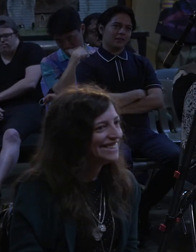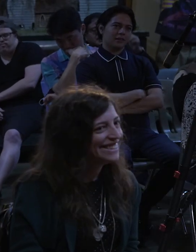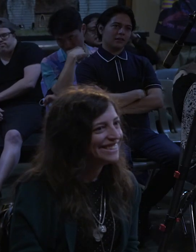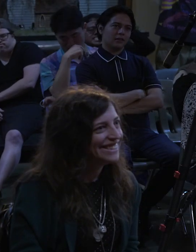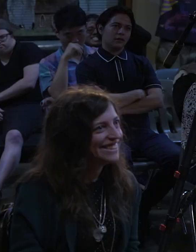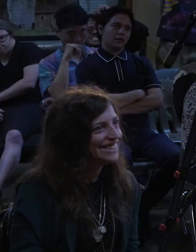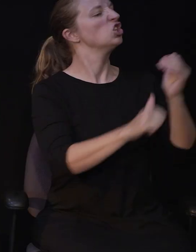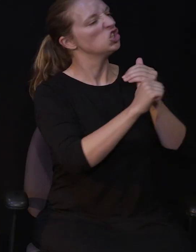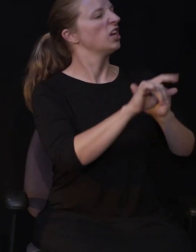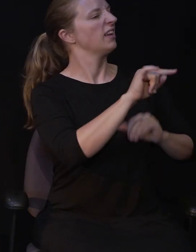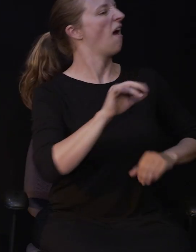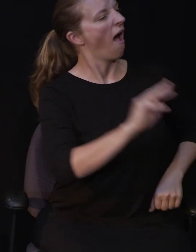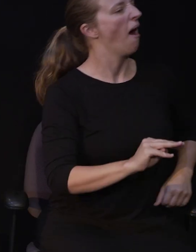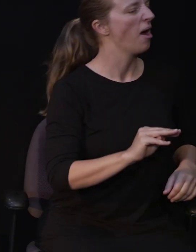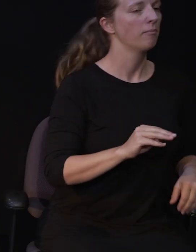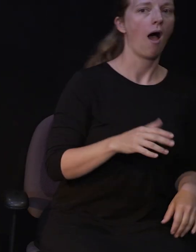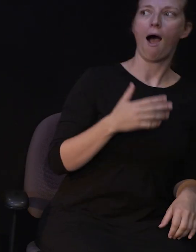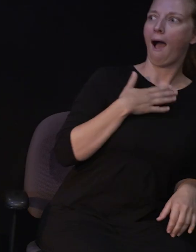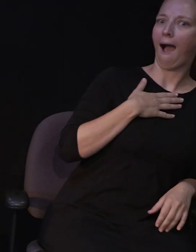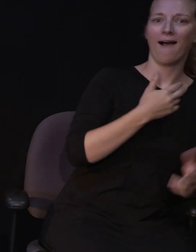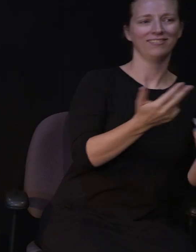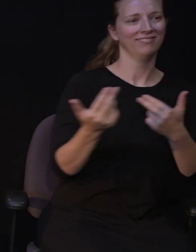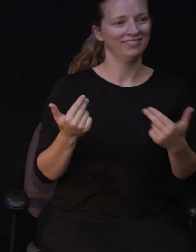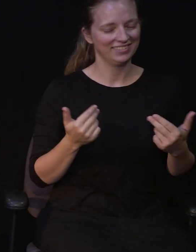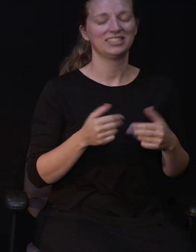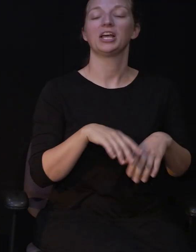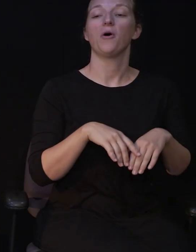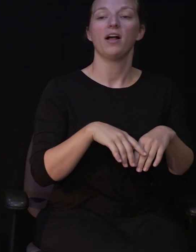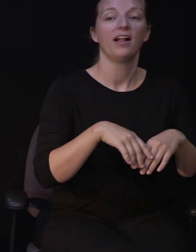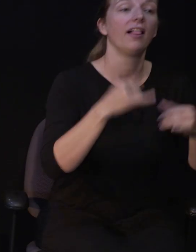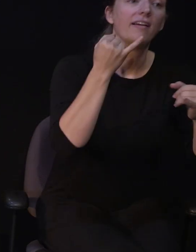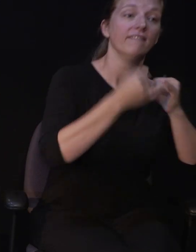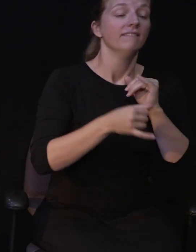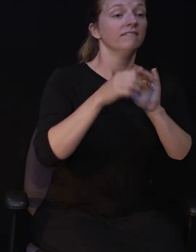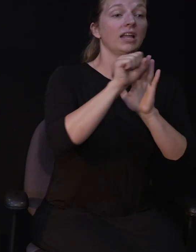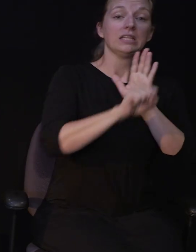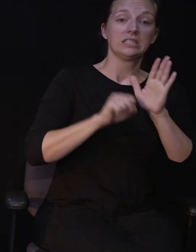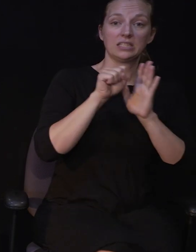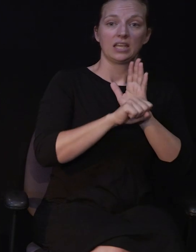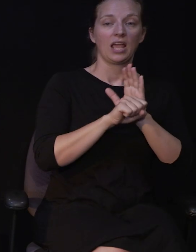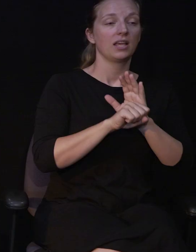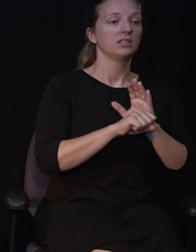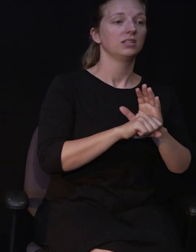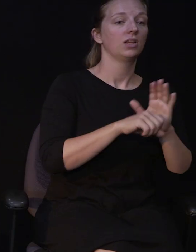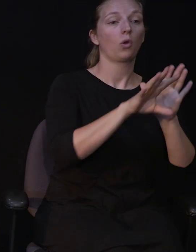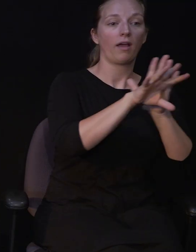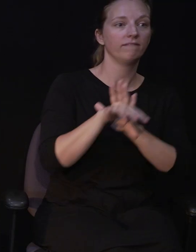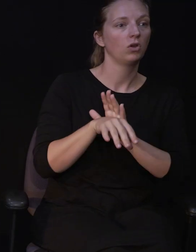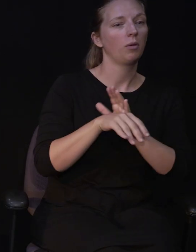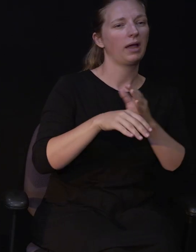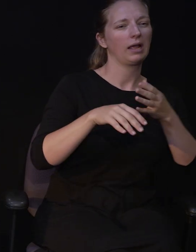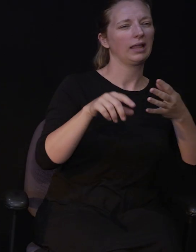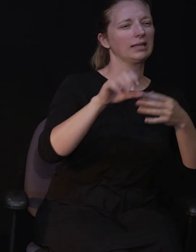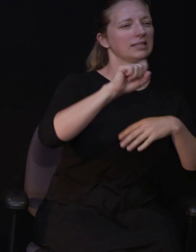it started filming in the end of August, beginning of September, and John passed away on the 3rd episode, like during